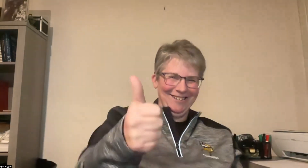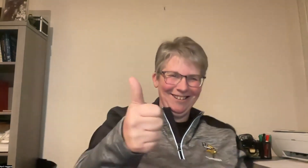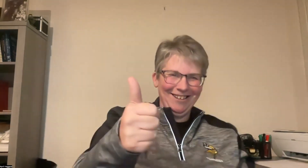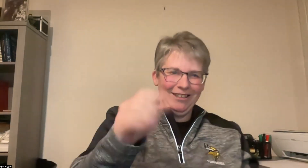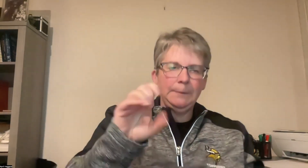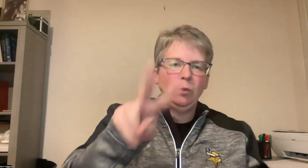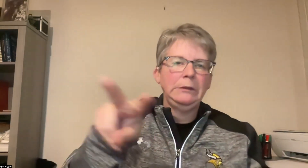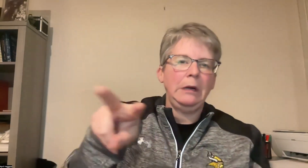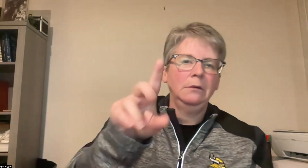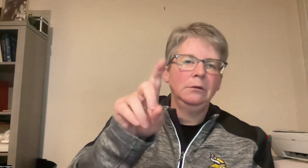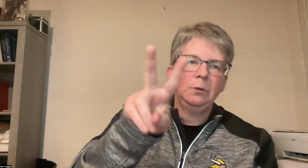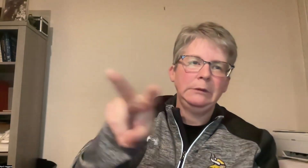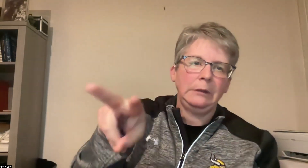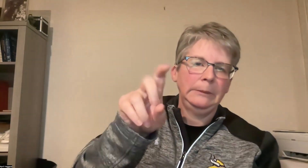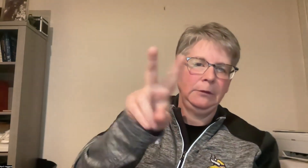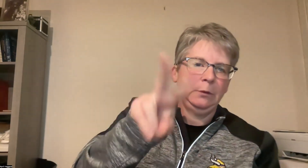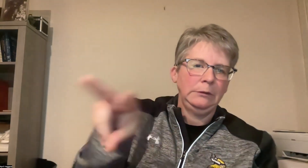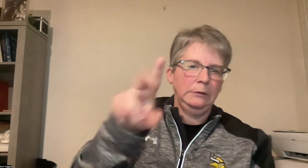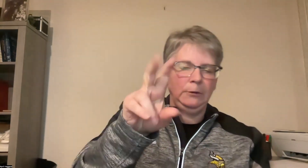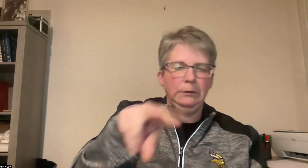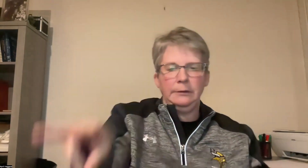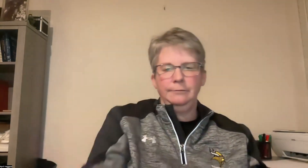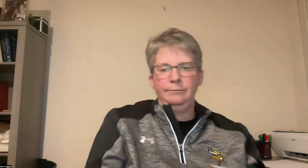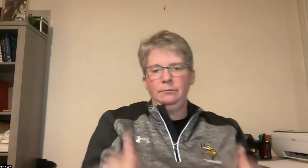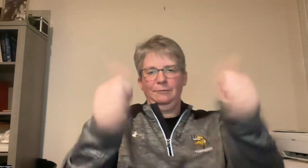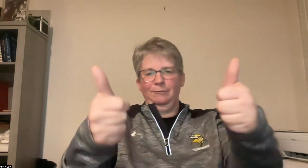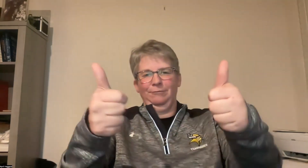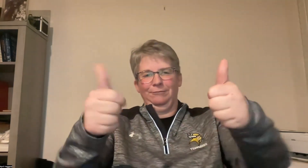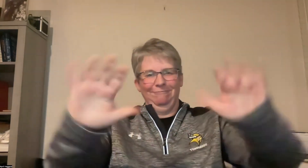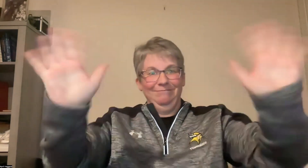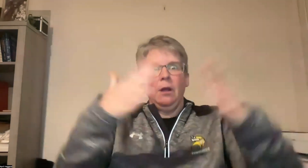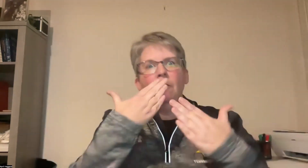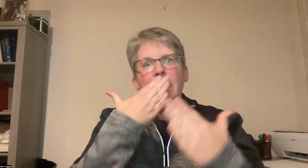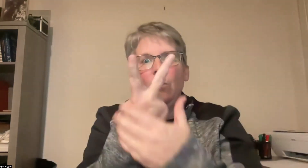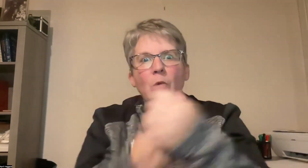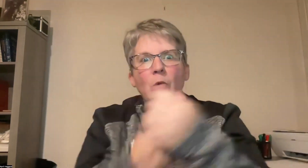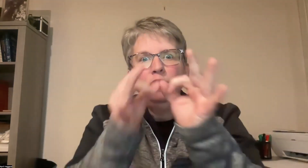holidays. All right. December bye-bye. 21st or Okay. 22nd.